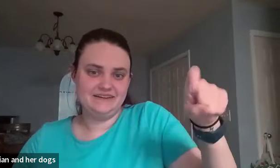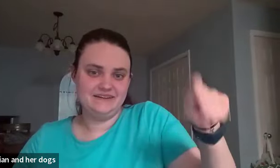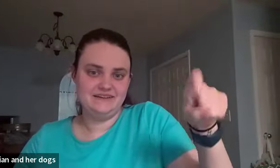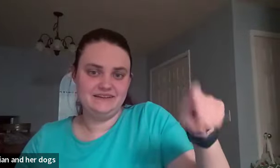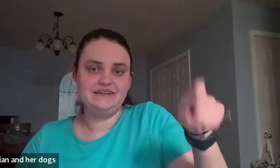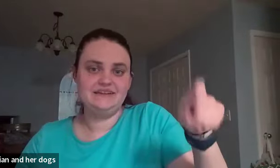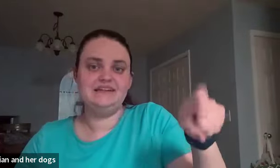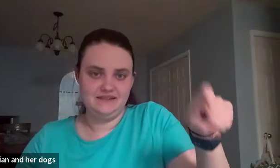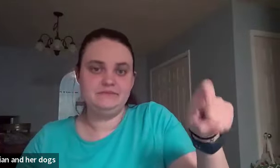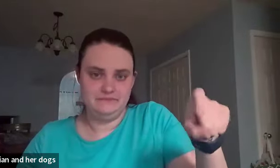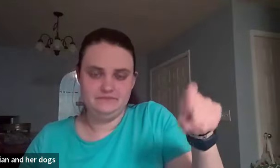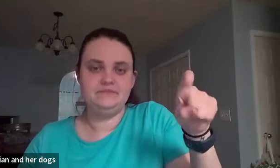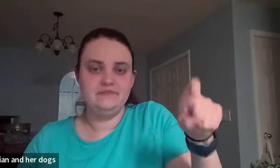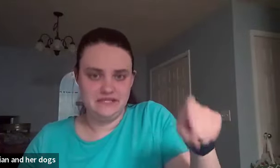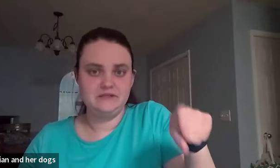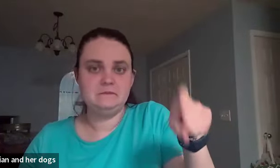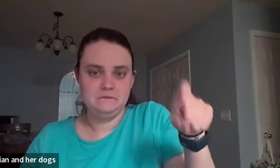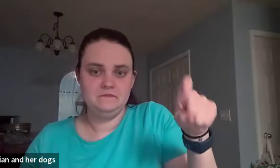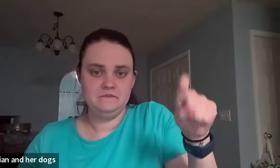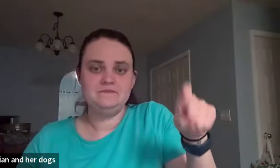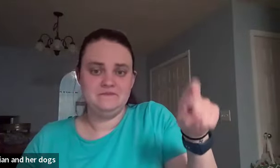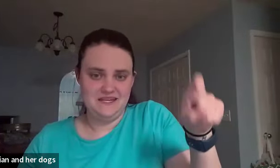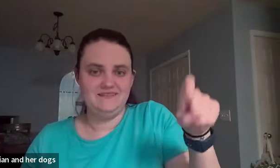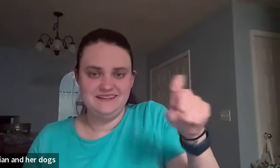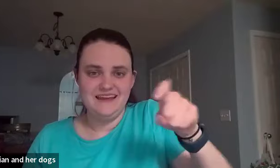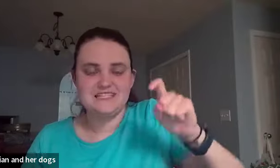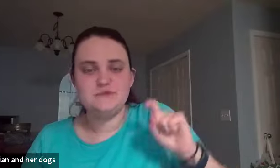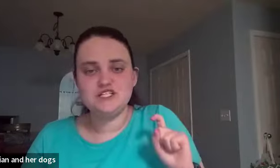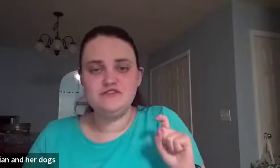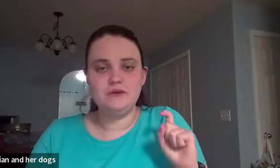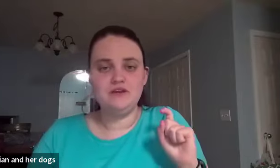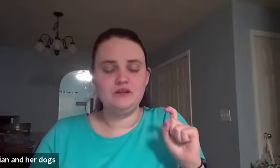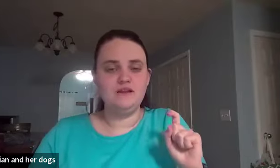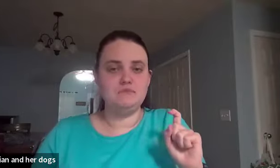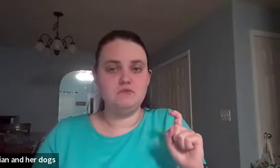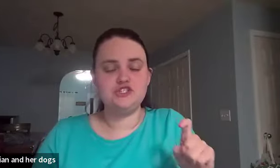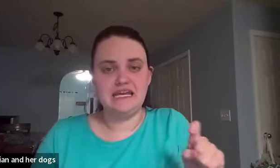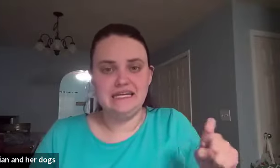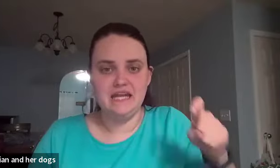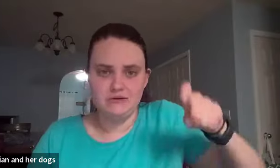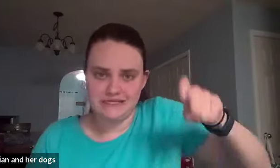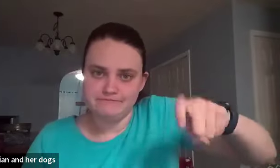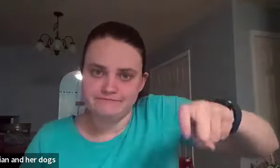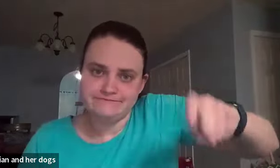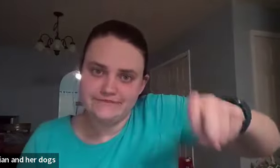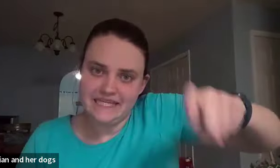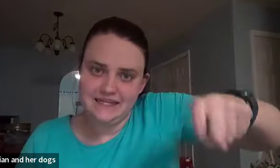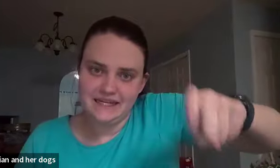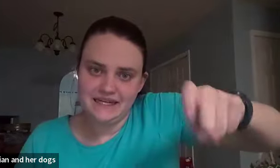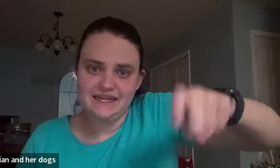need. Need. Need. Yeah. Especially if you're being really like obnoxious, like I need it now. It's like